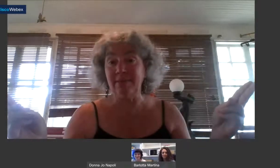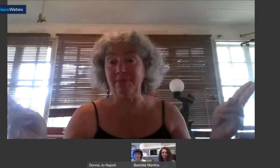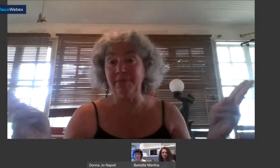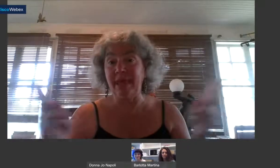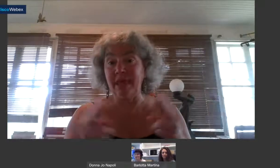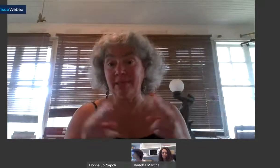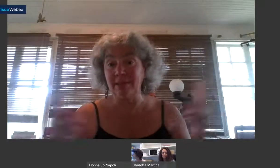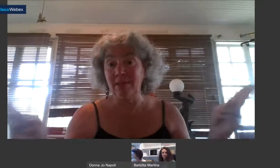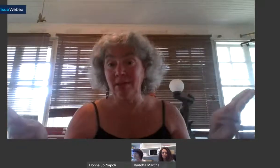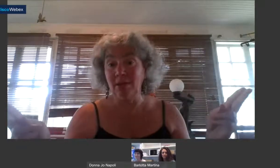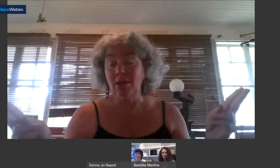for that.